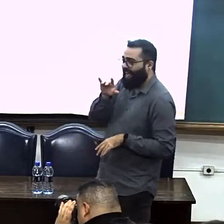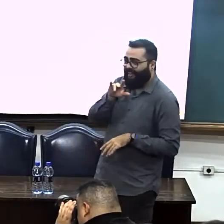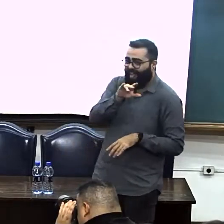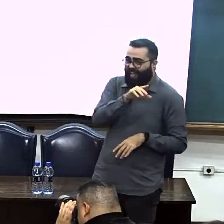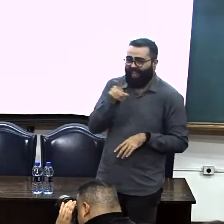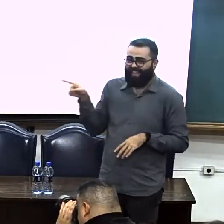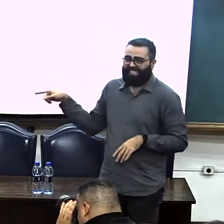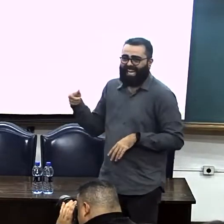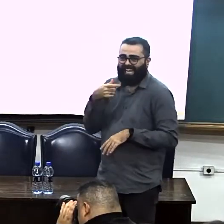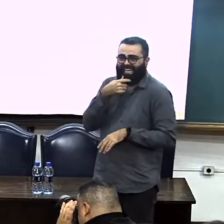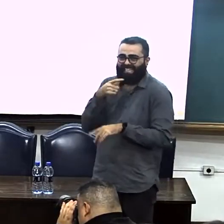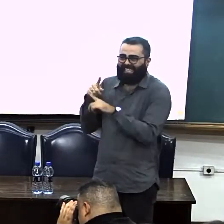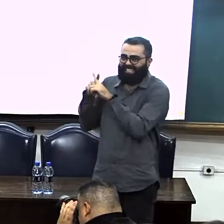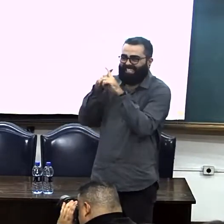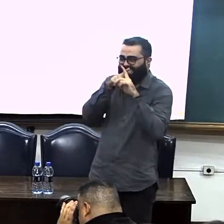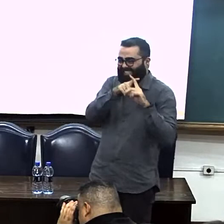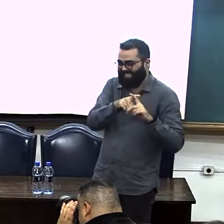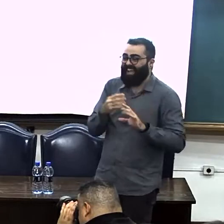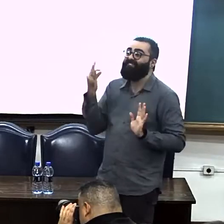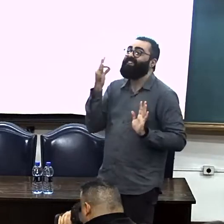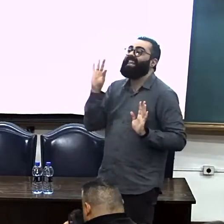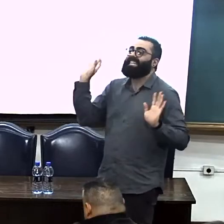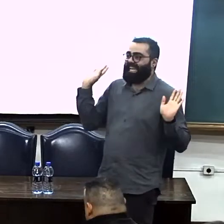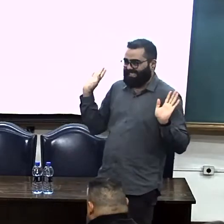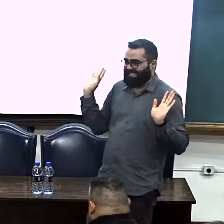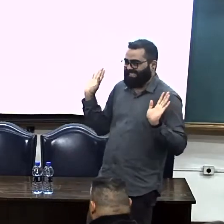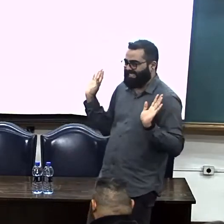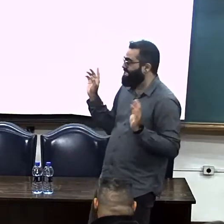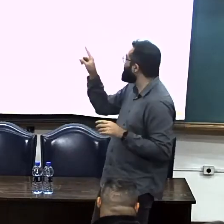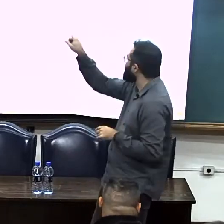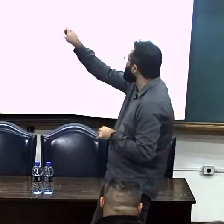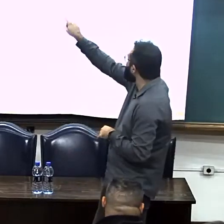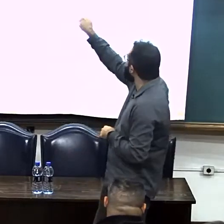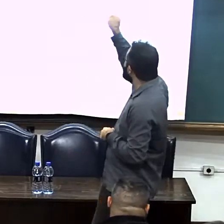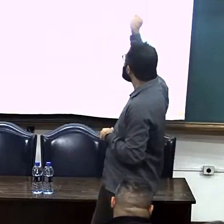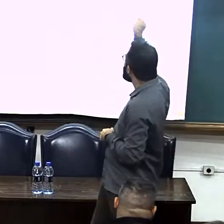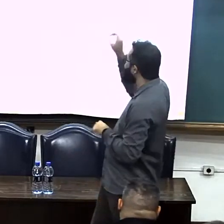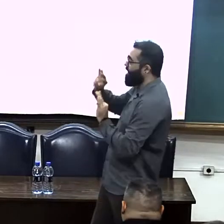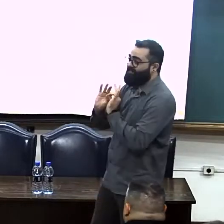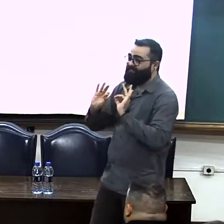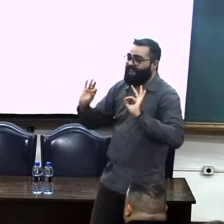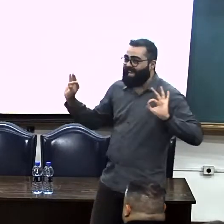like this by the French speaker, if we can play it.